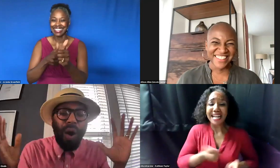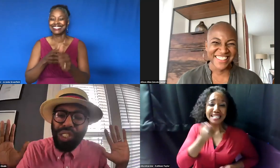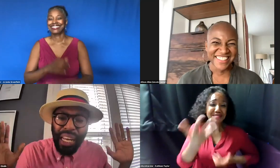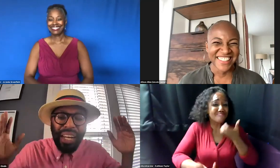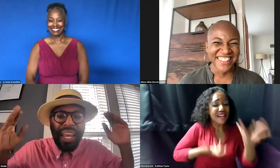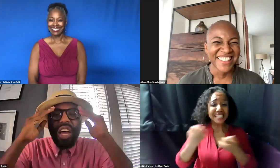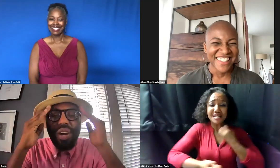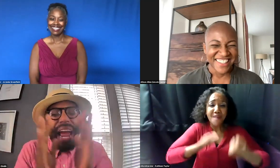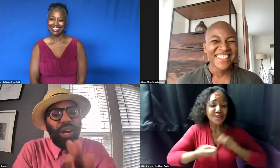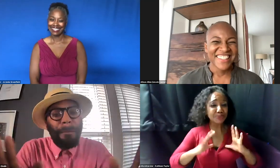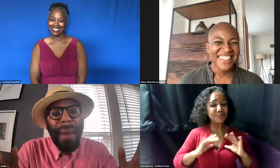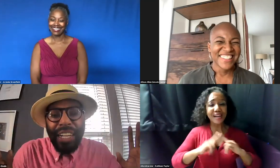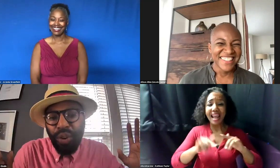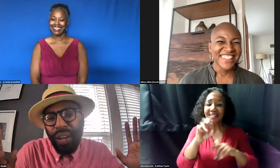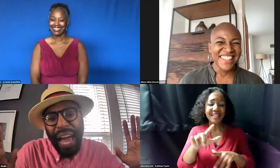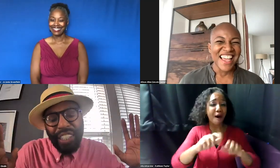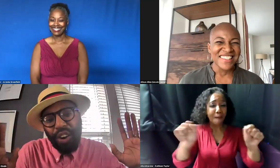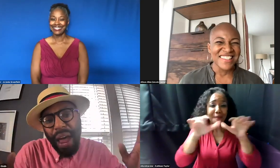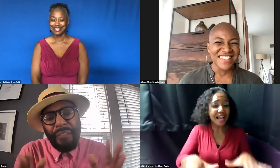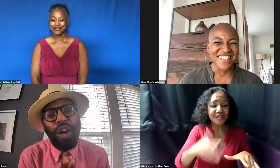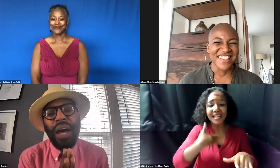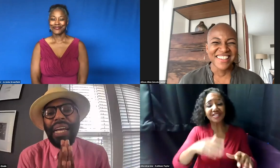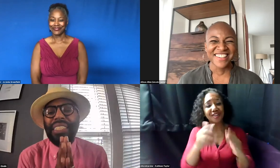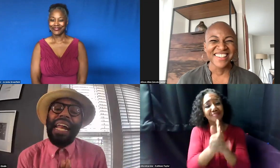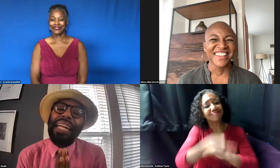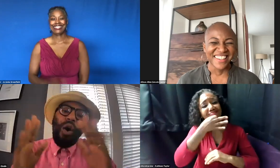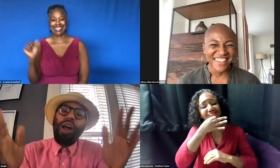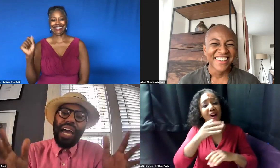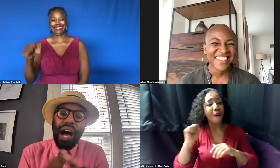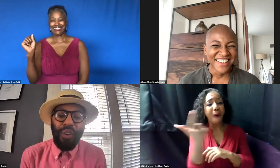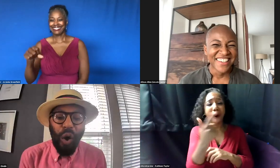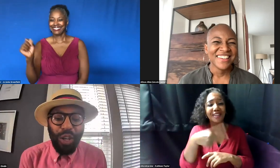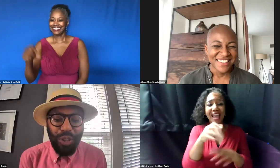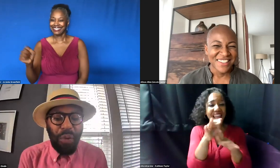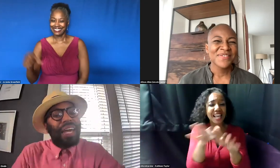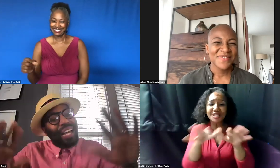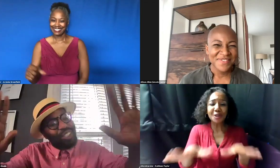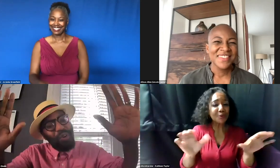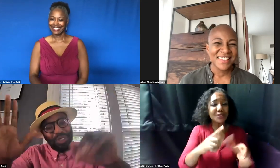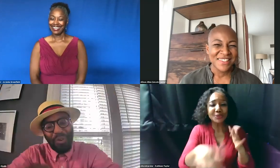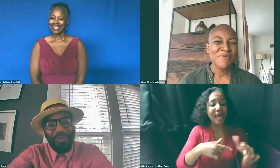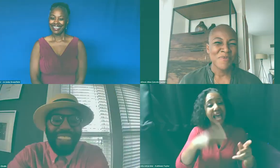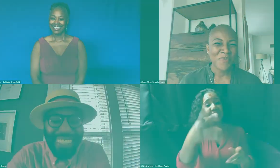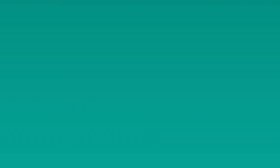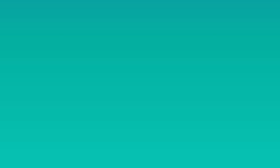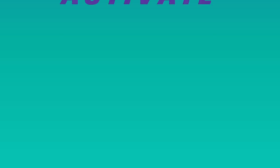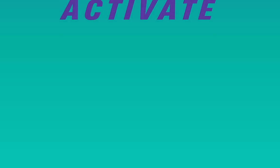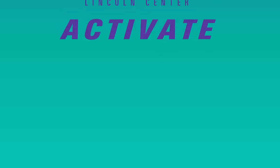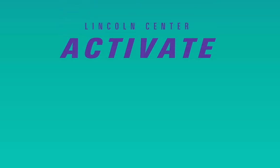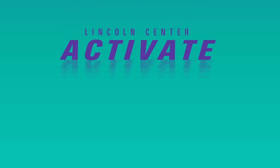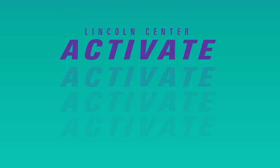expressing emotion. You guys are magical at your craft. So shout out to all of y'all for all you do. And I'll see you all soon.